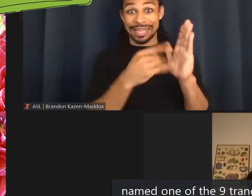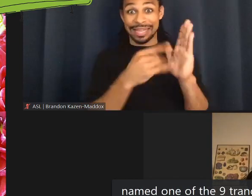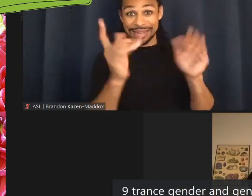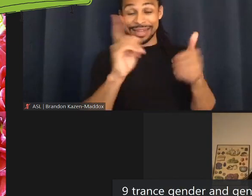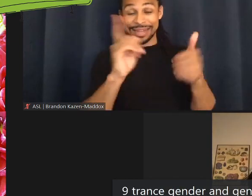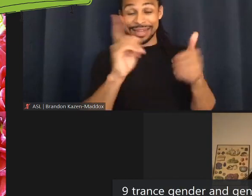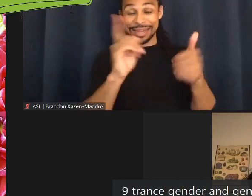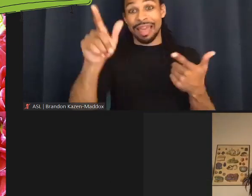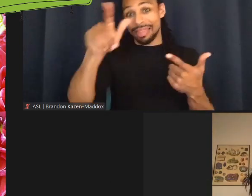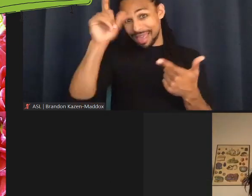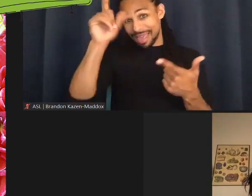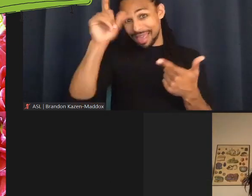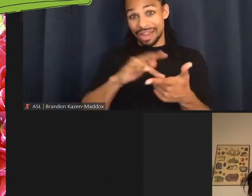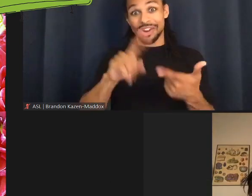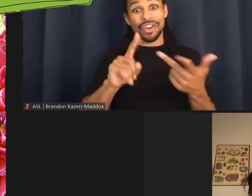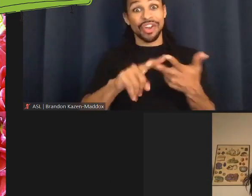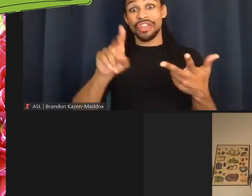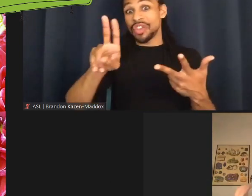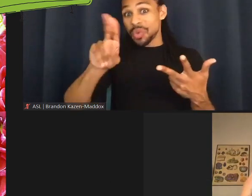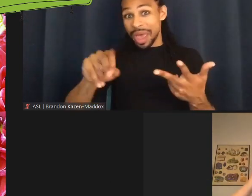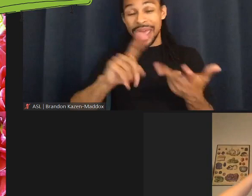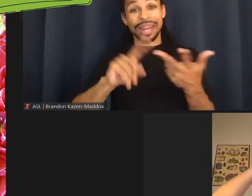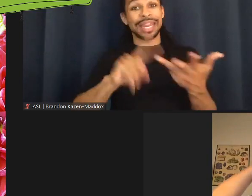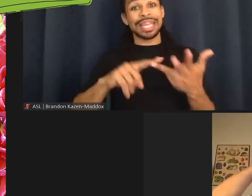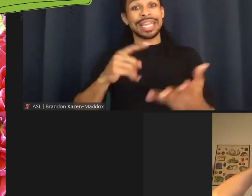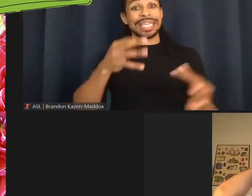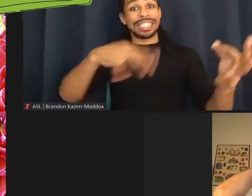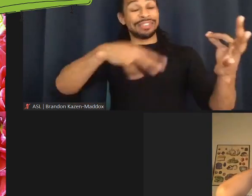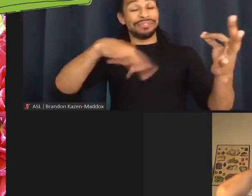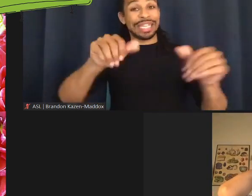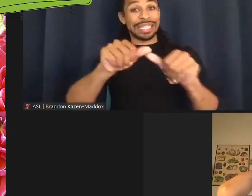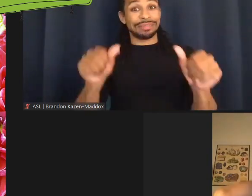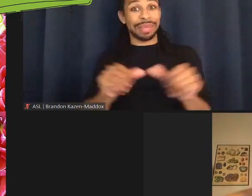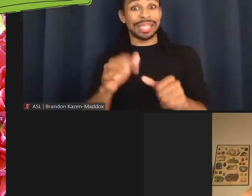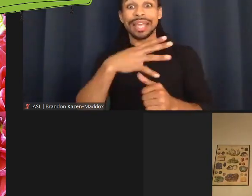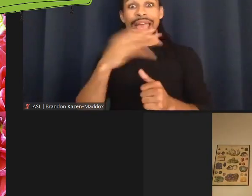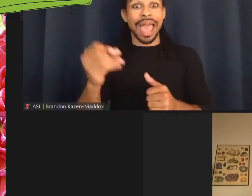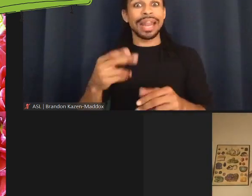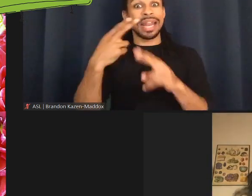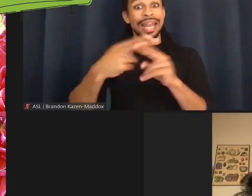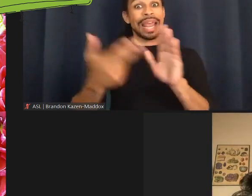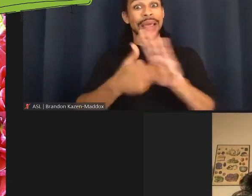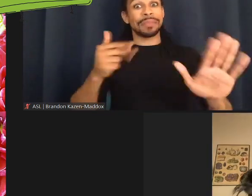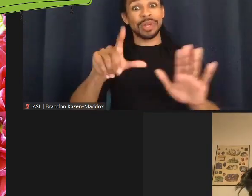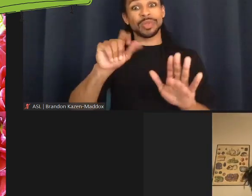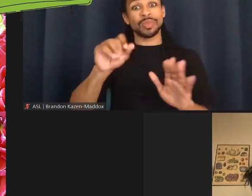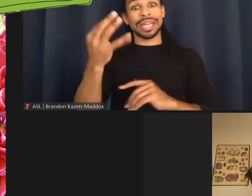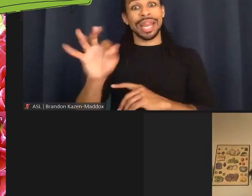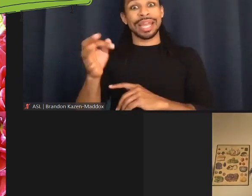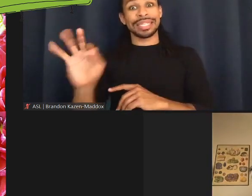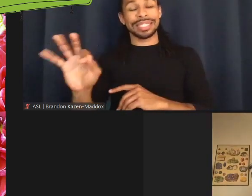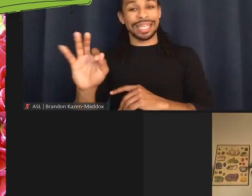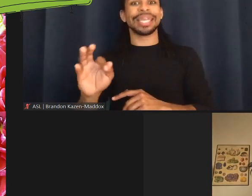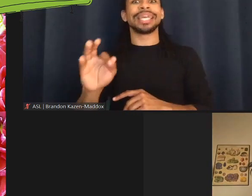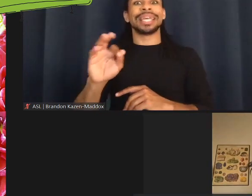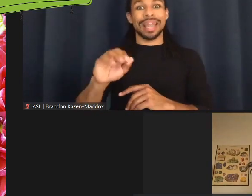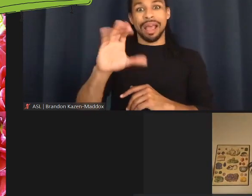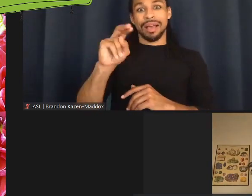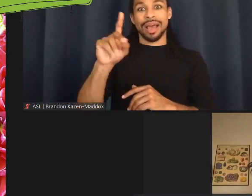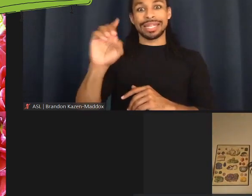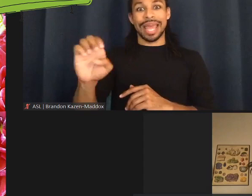and Symphony Space, and they were also named a 2019 Them and Condé Nast Quiroz Literary